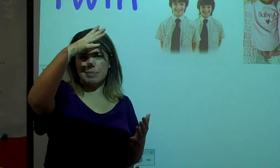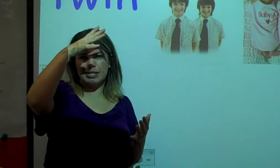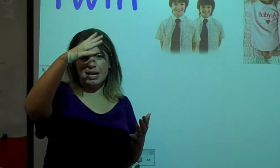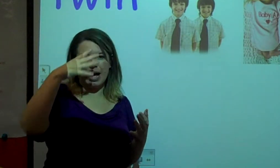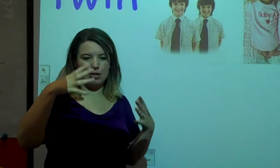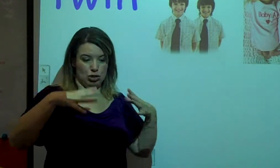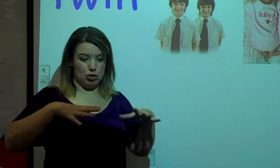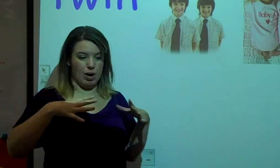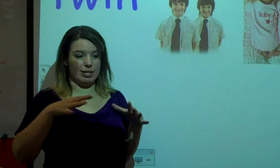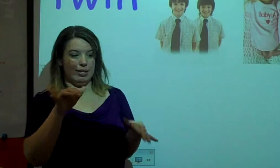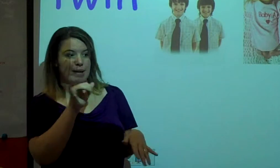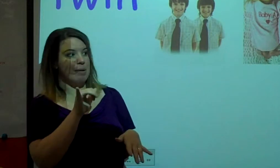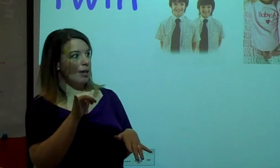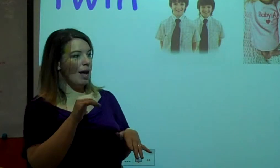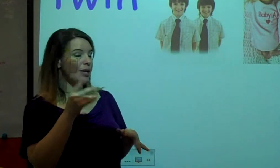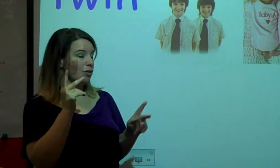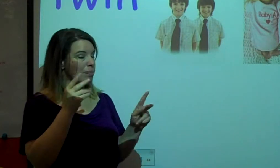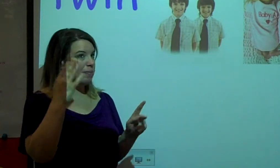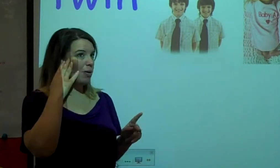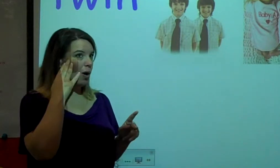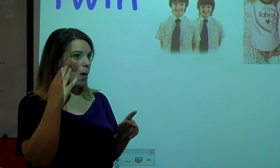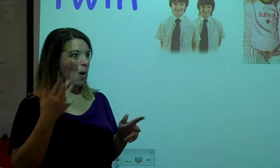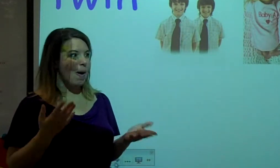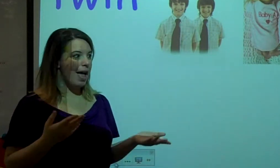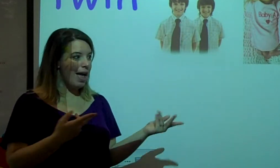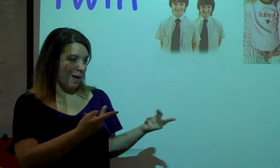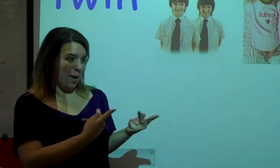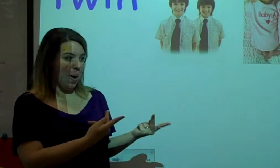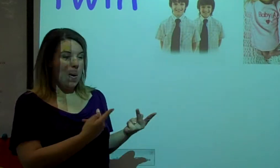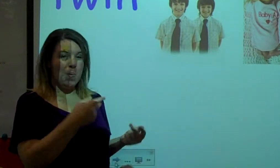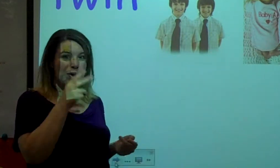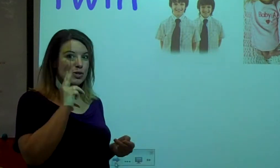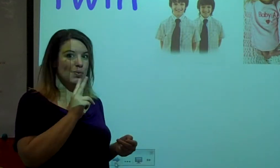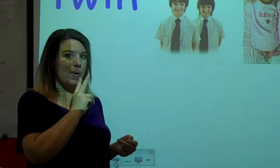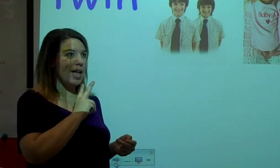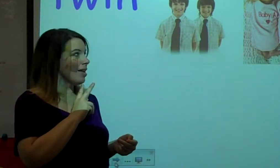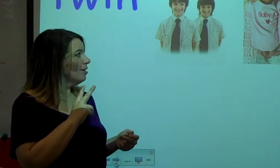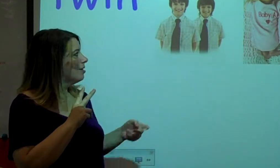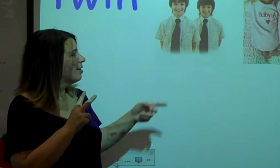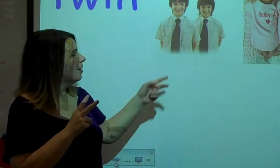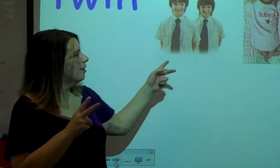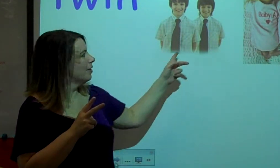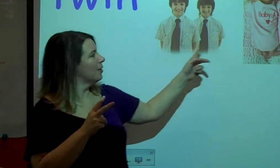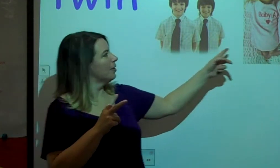and dads dress them alike so people know, oh hey, we're twins.